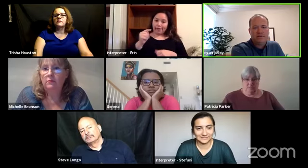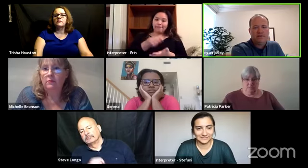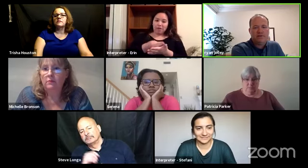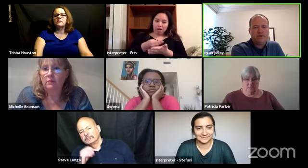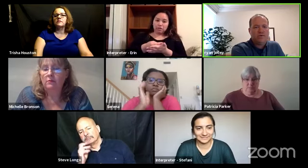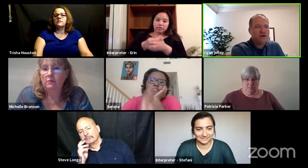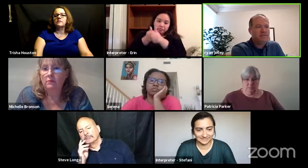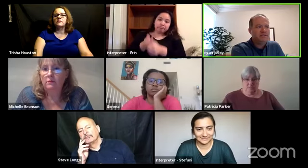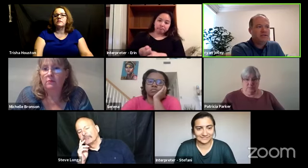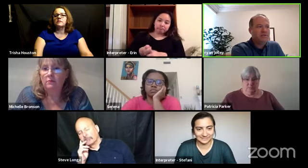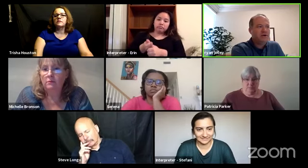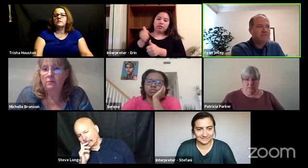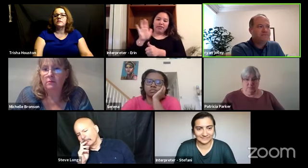the requirements of the grant.